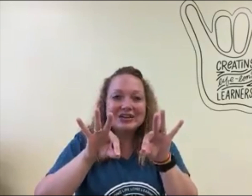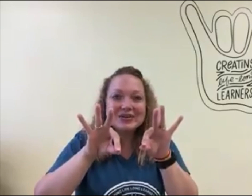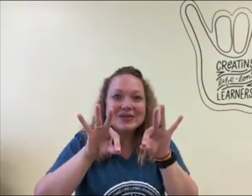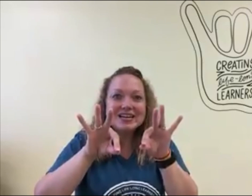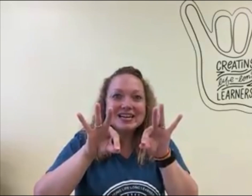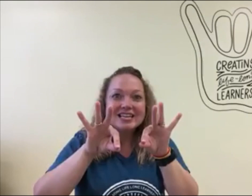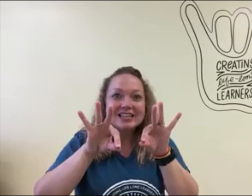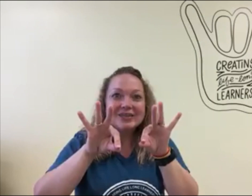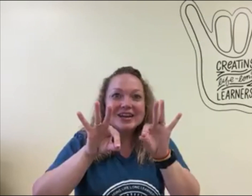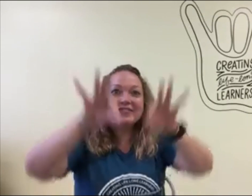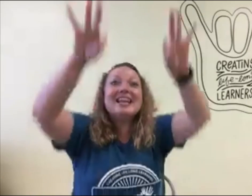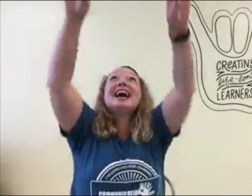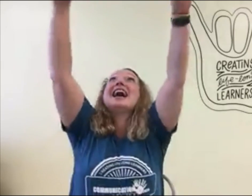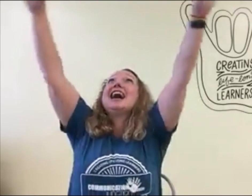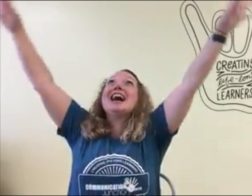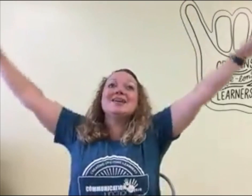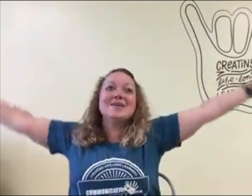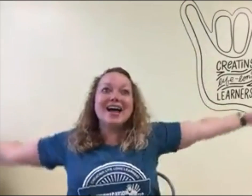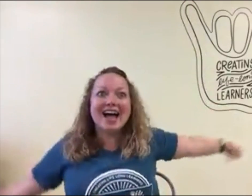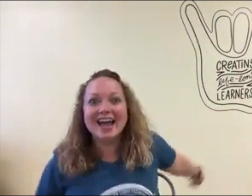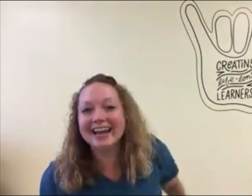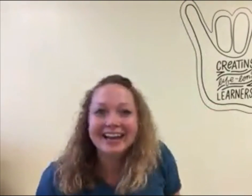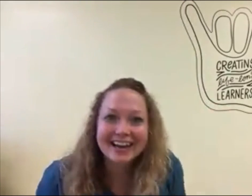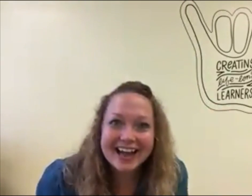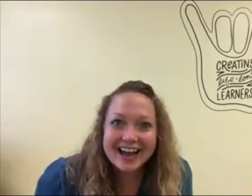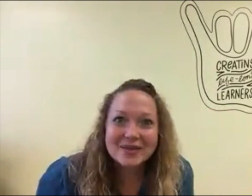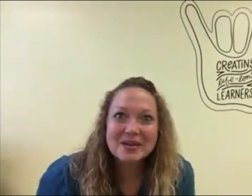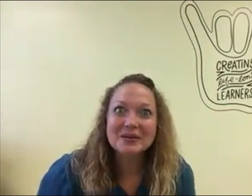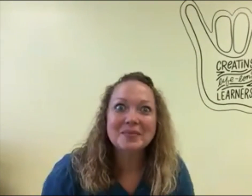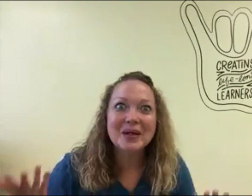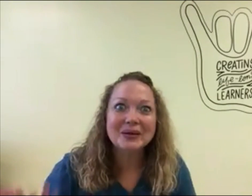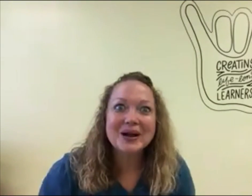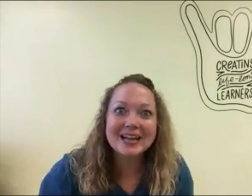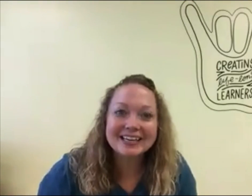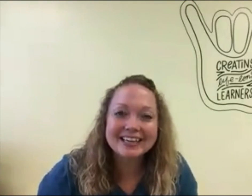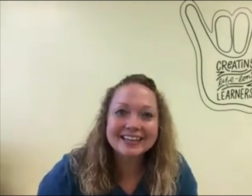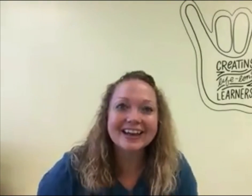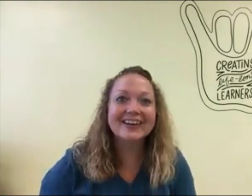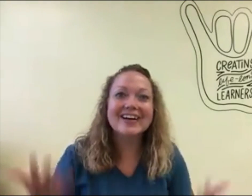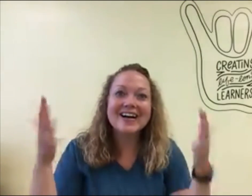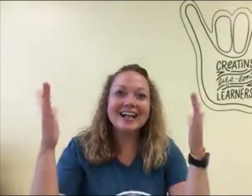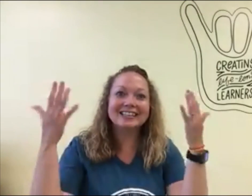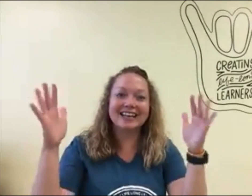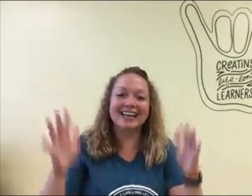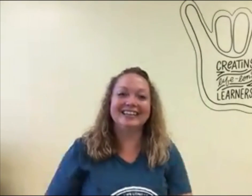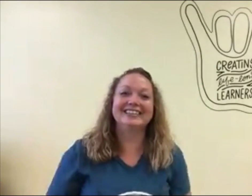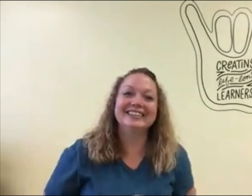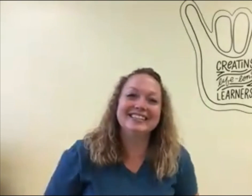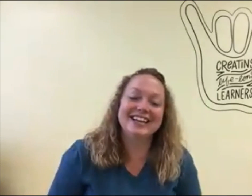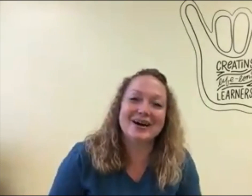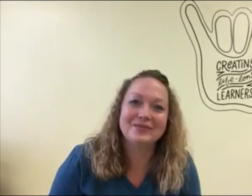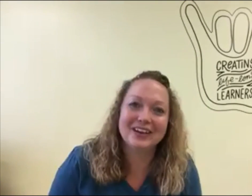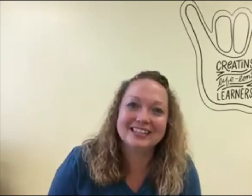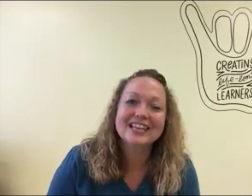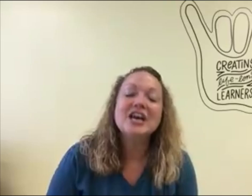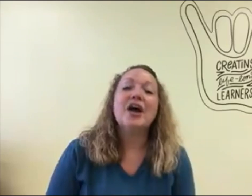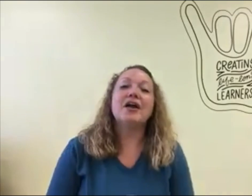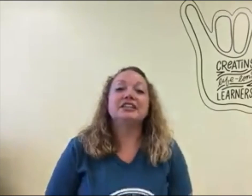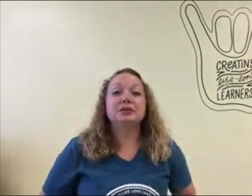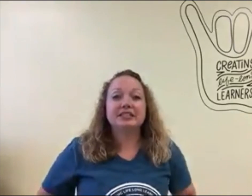three, fly away! Peter and Paul are gone. All done. Good job, friends. All right, so to sing my goodbye song,